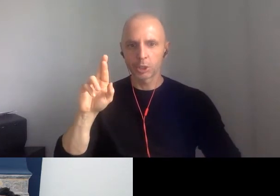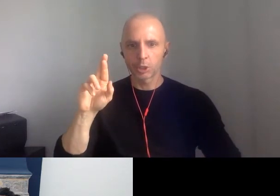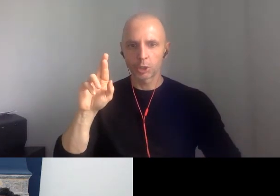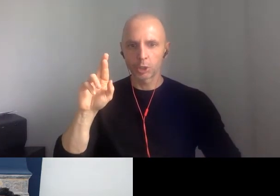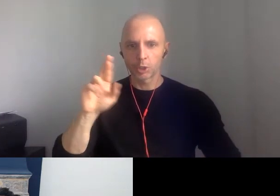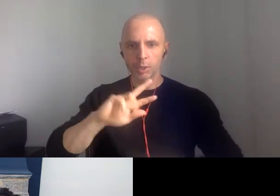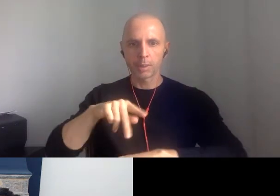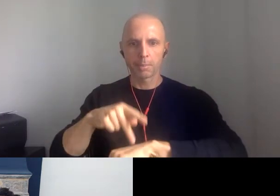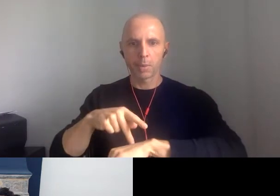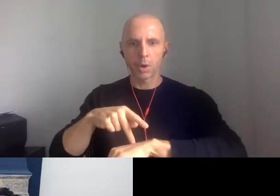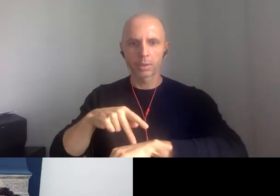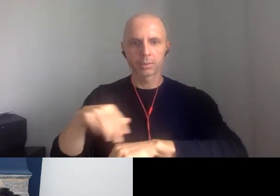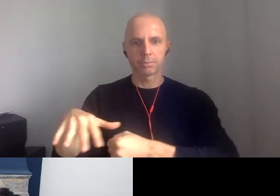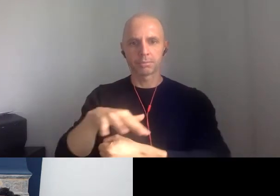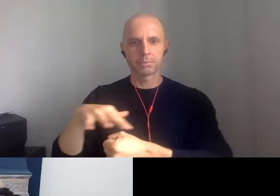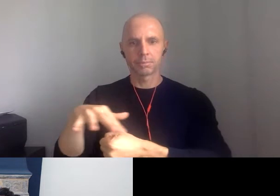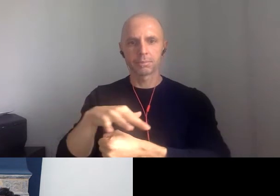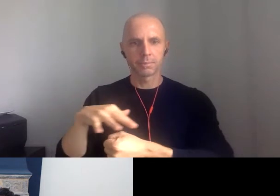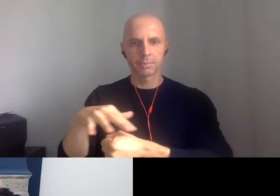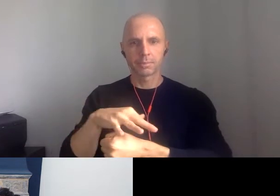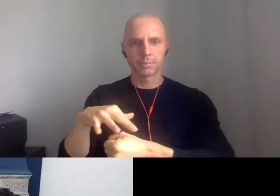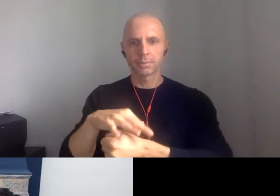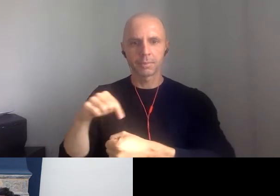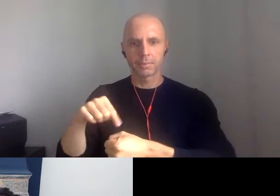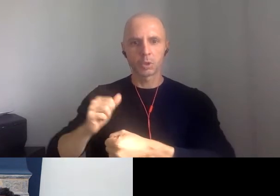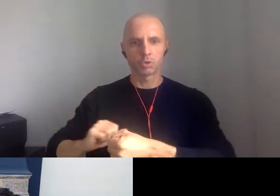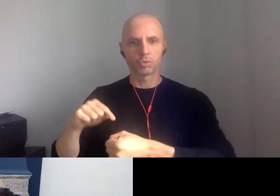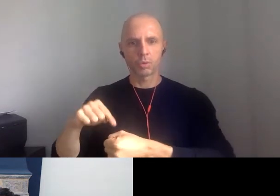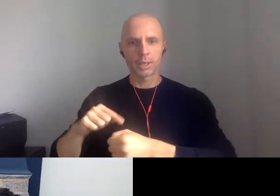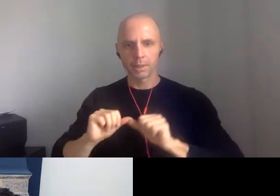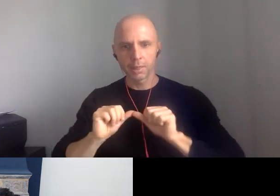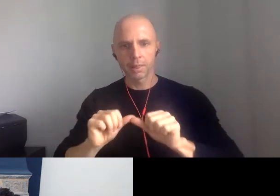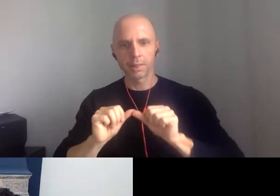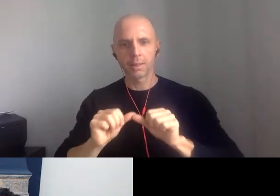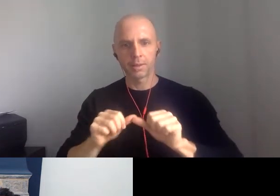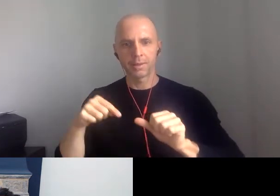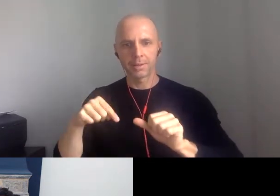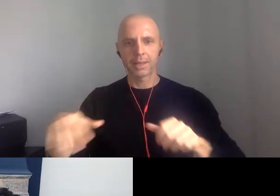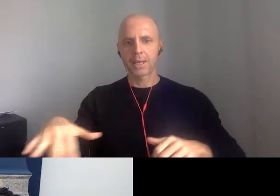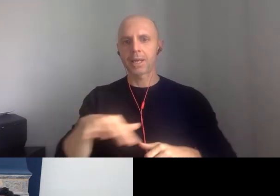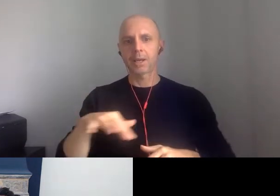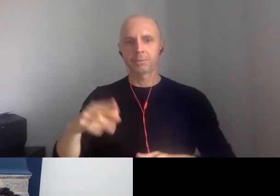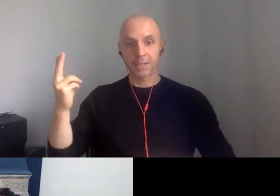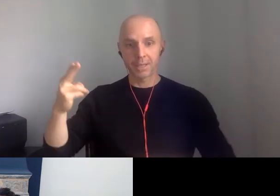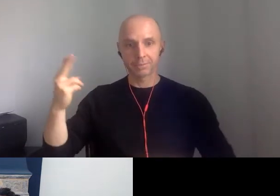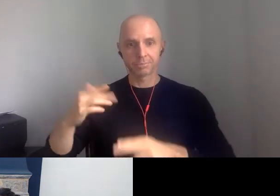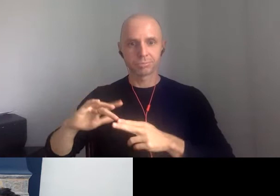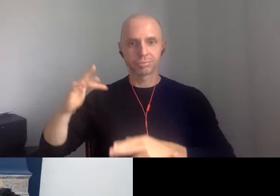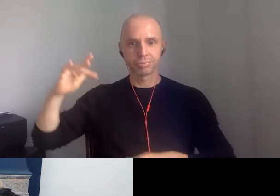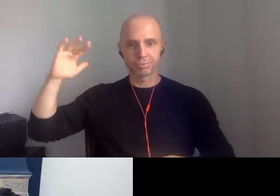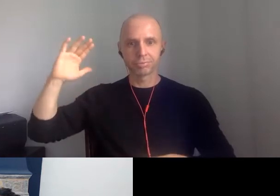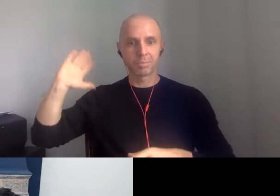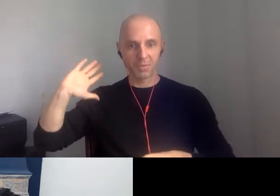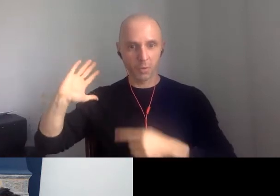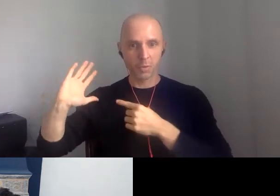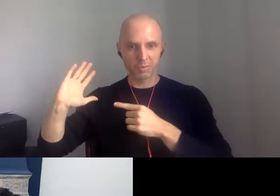to manage the vegetation of the medieval deer park and restore this historic landscape feature back to full health.